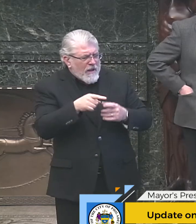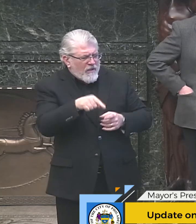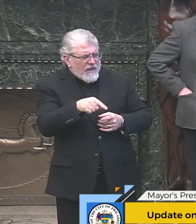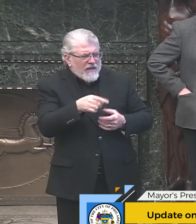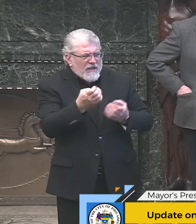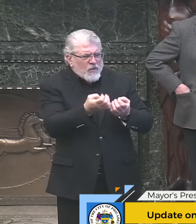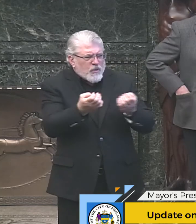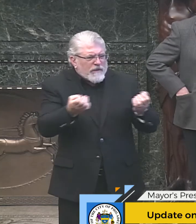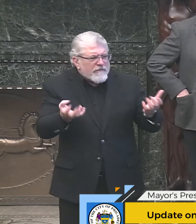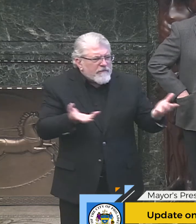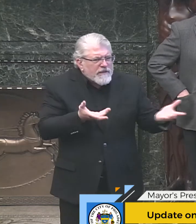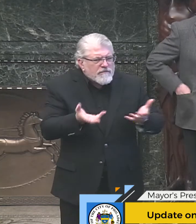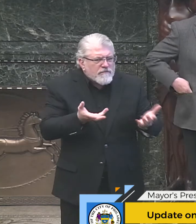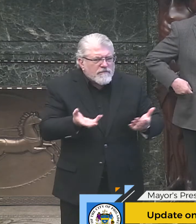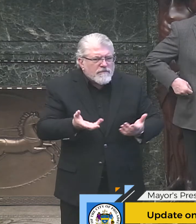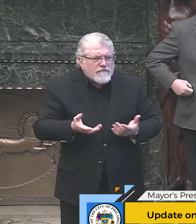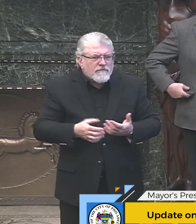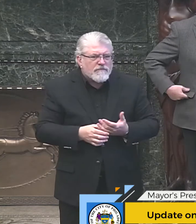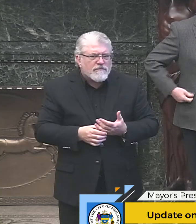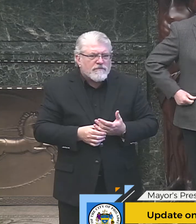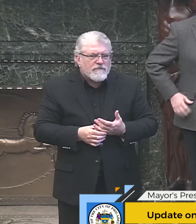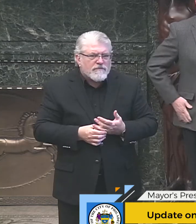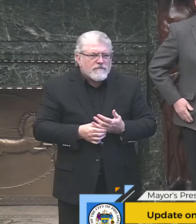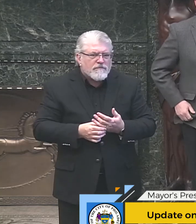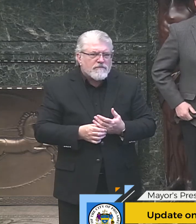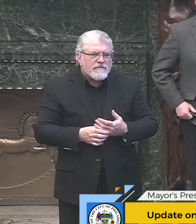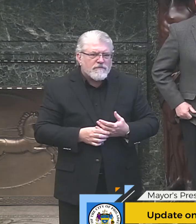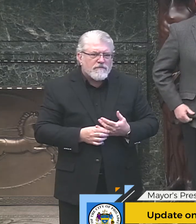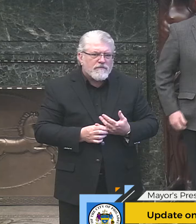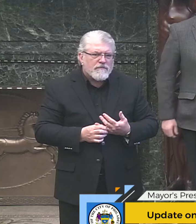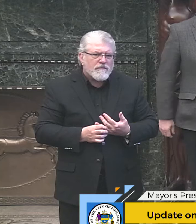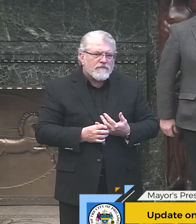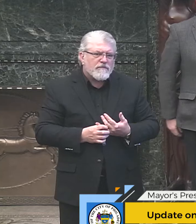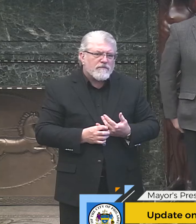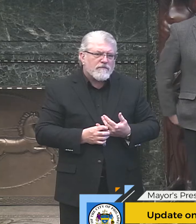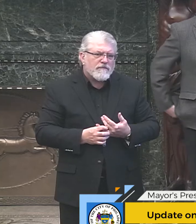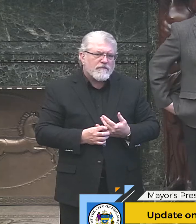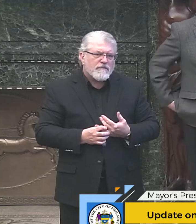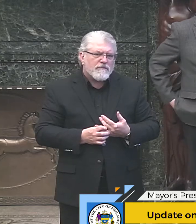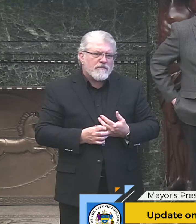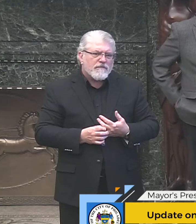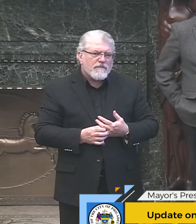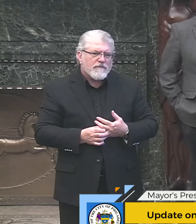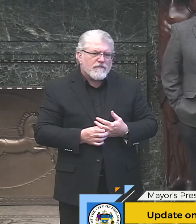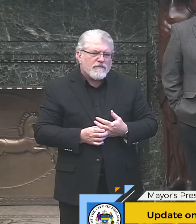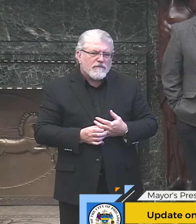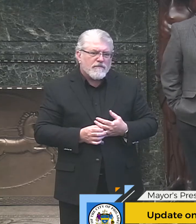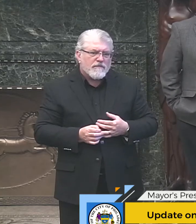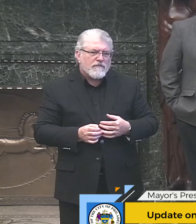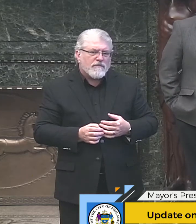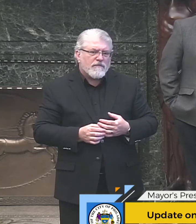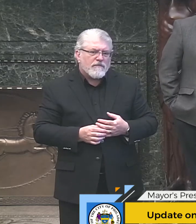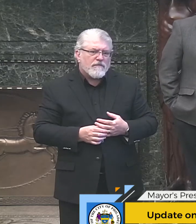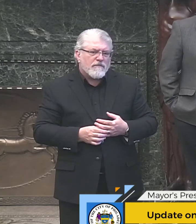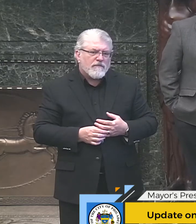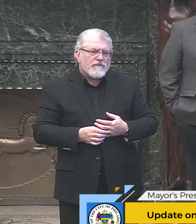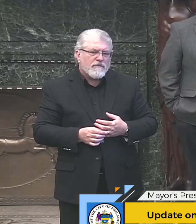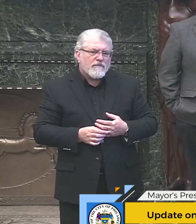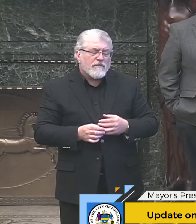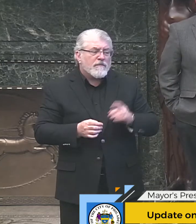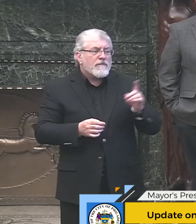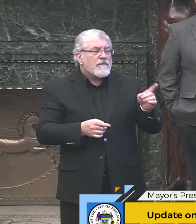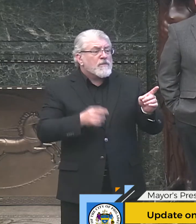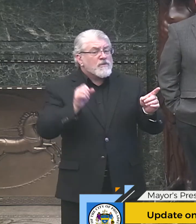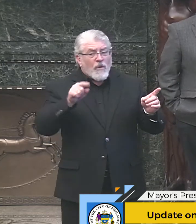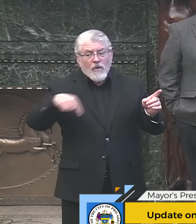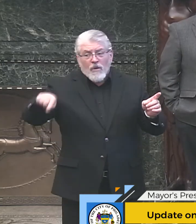healthcare workers have to use PPEs that could be used for treatment for testing? Correct. So when healthcare workers